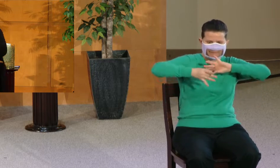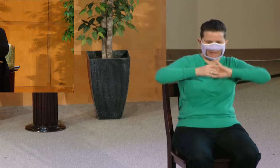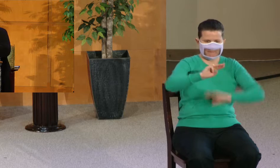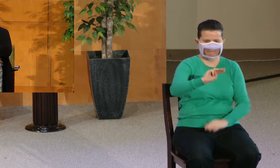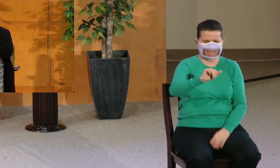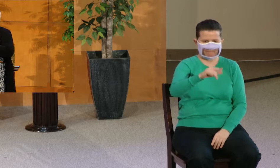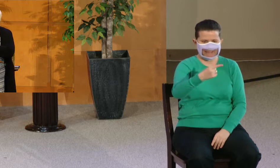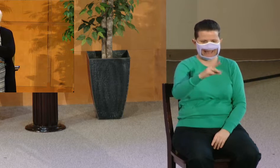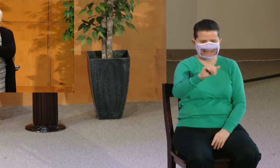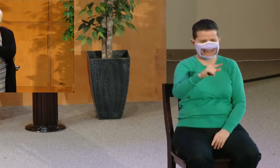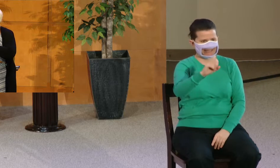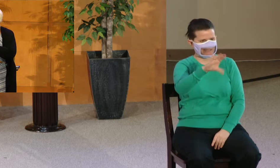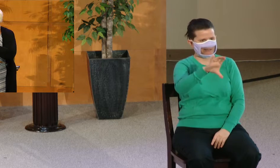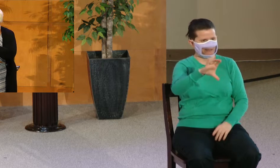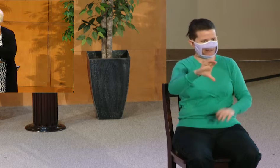And